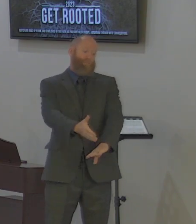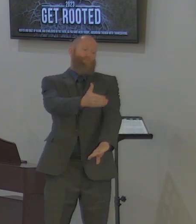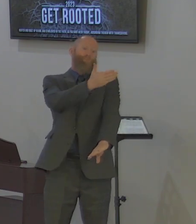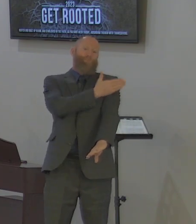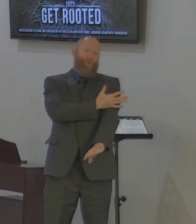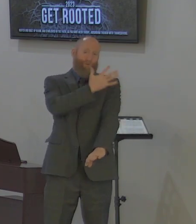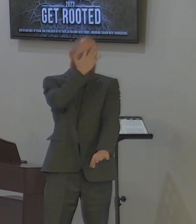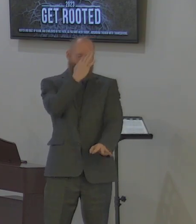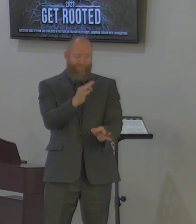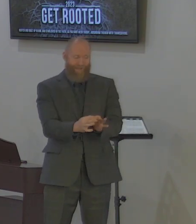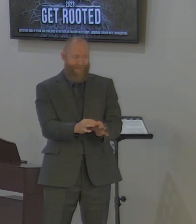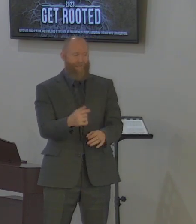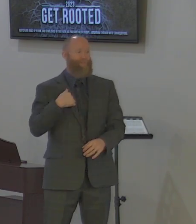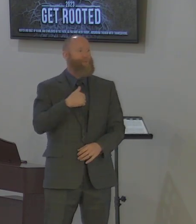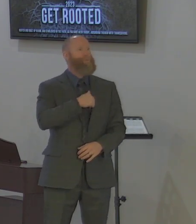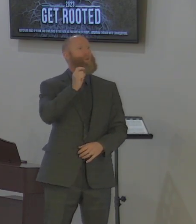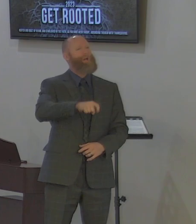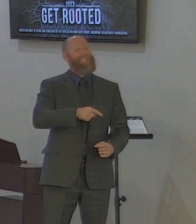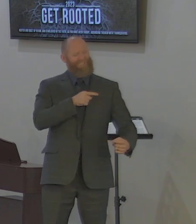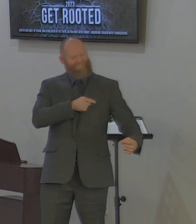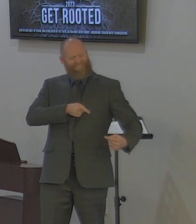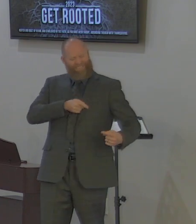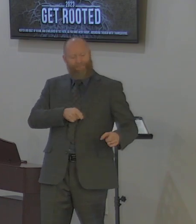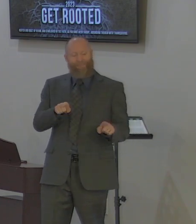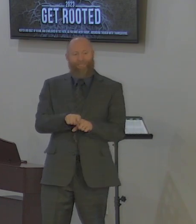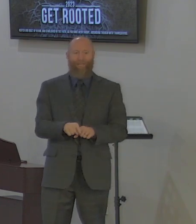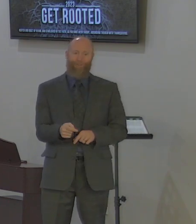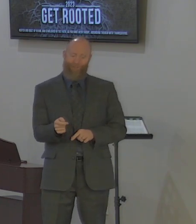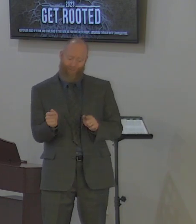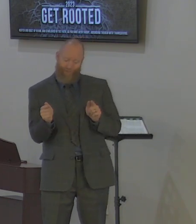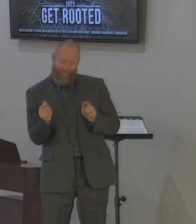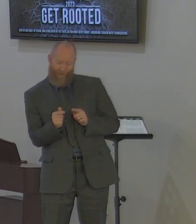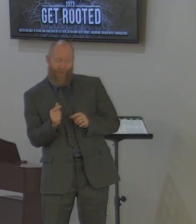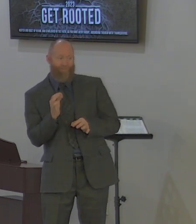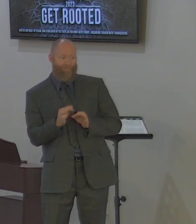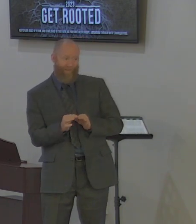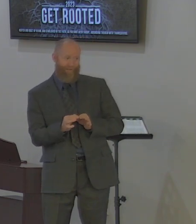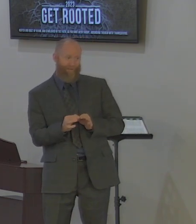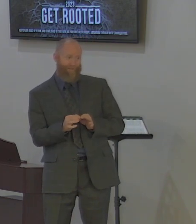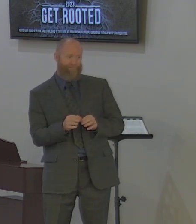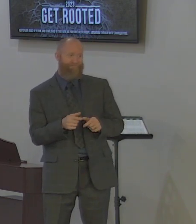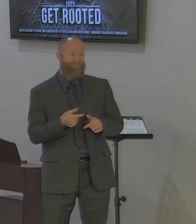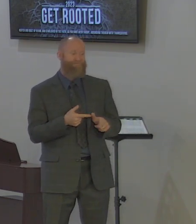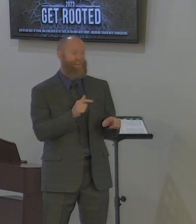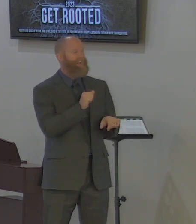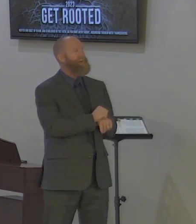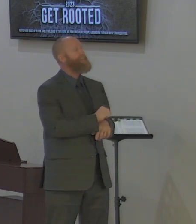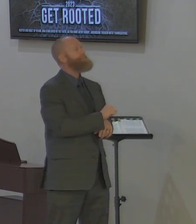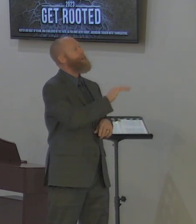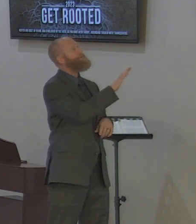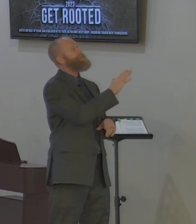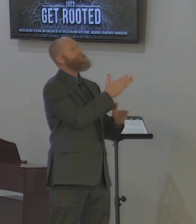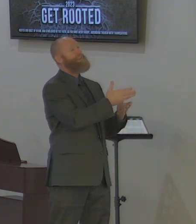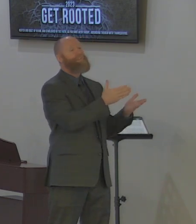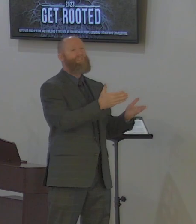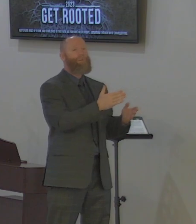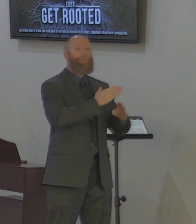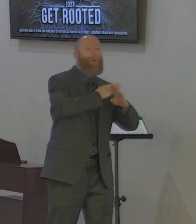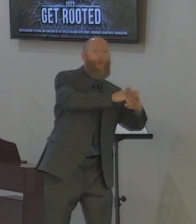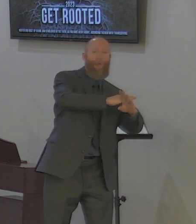strive for faith as a mustard seed. And let the mountains and the